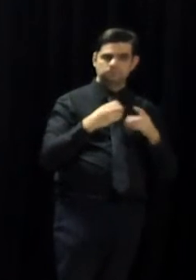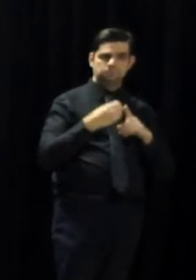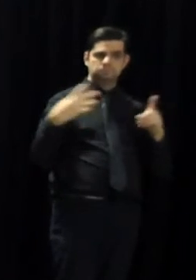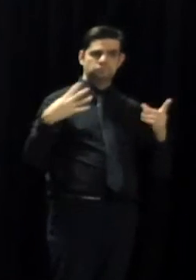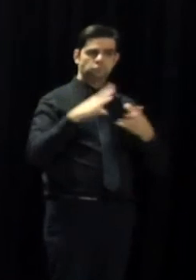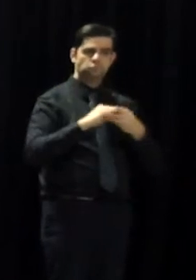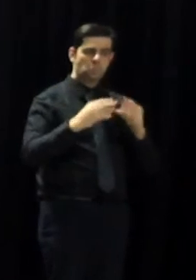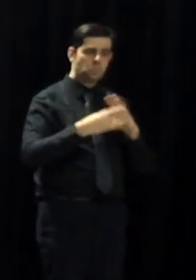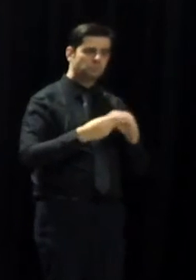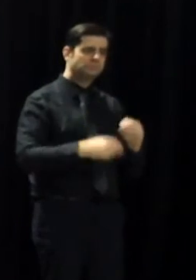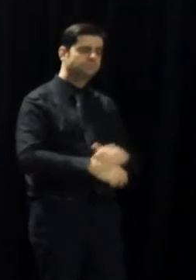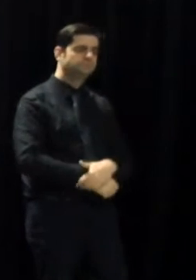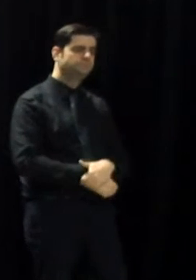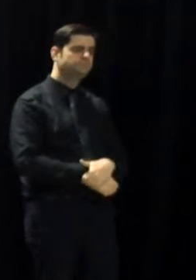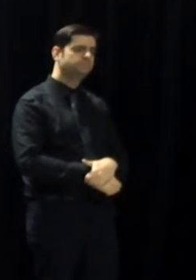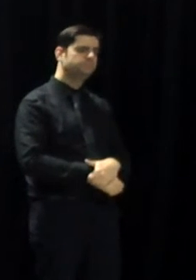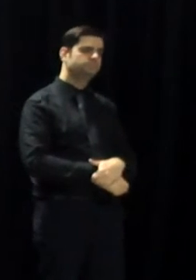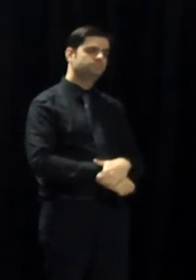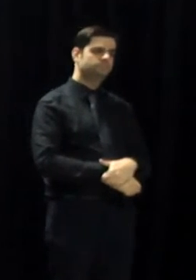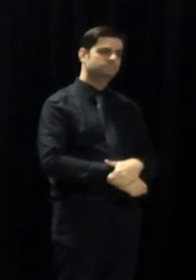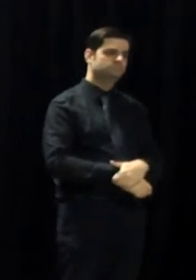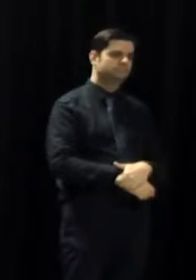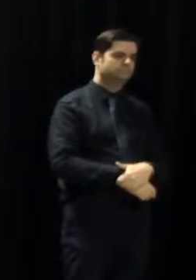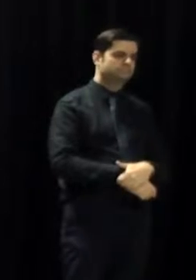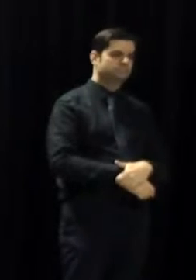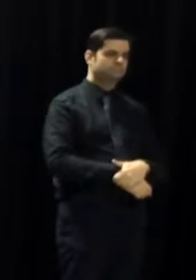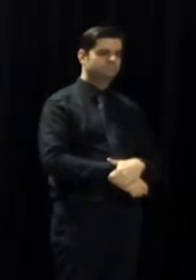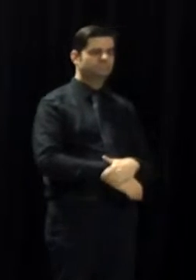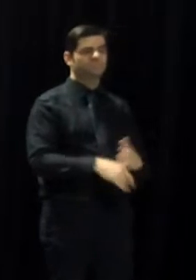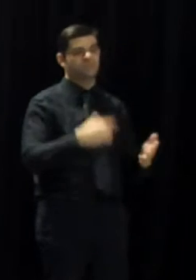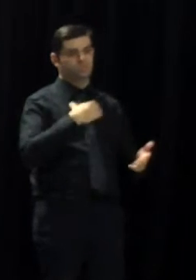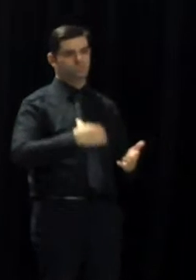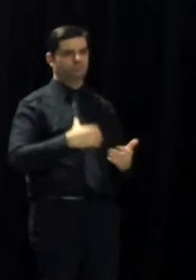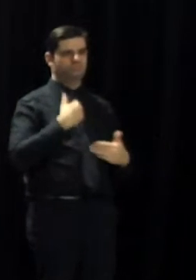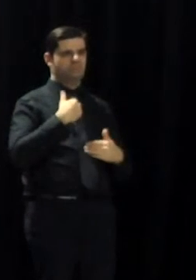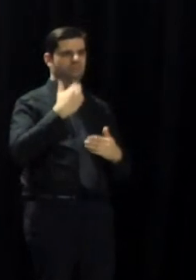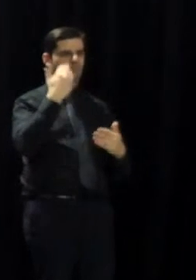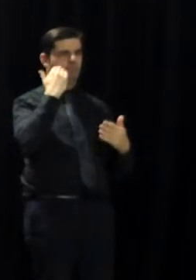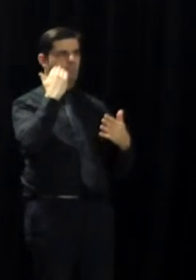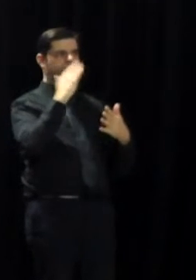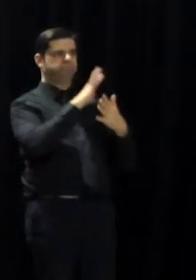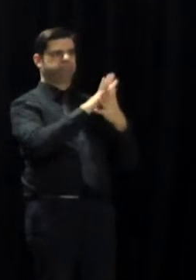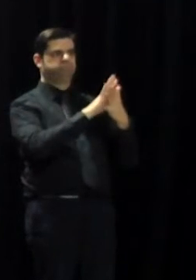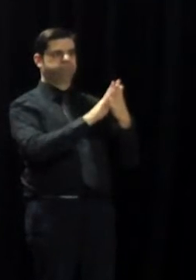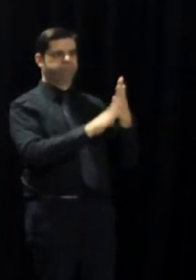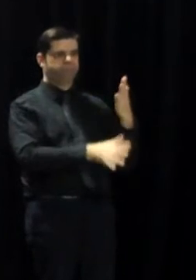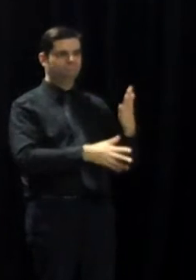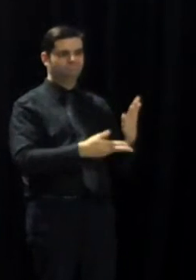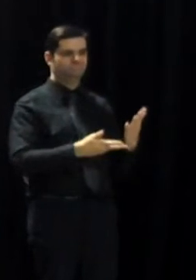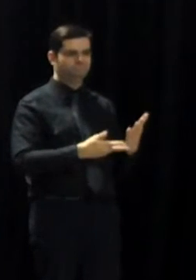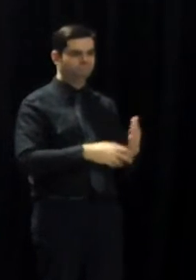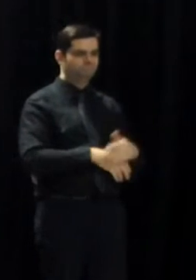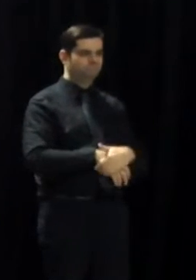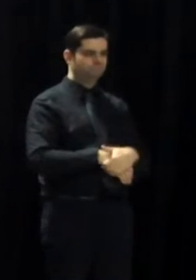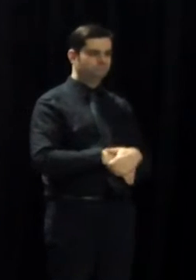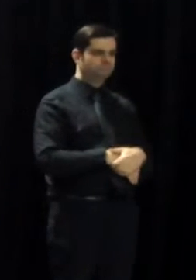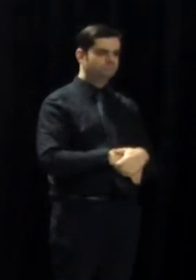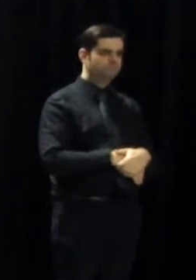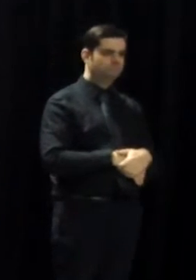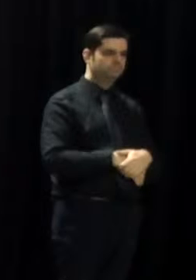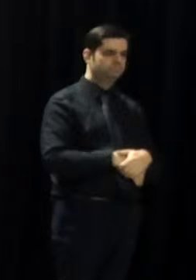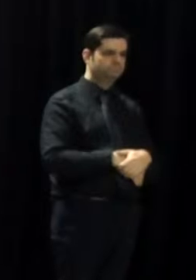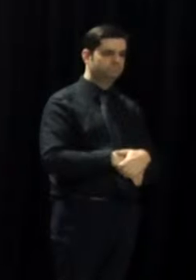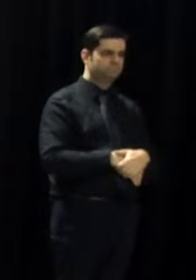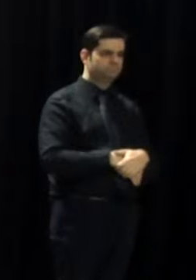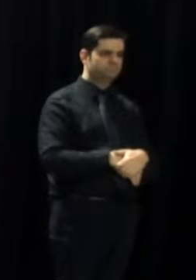and I don't have a good sense on what the nursing home number, if it was 24 hours,